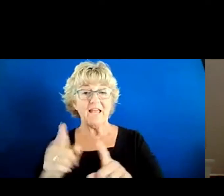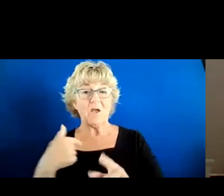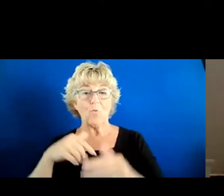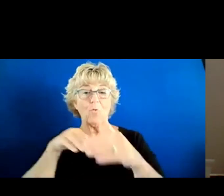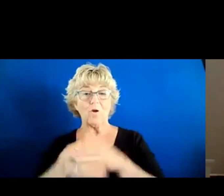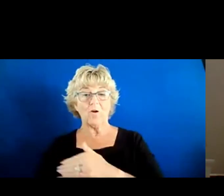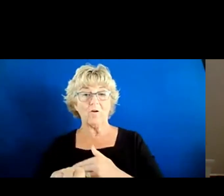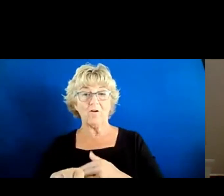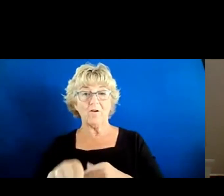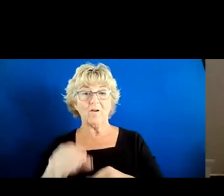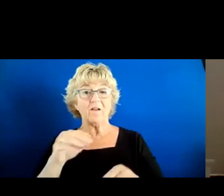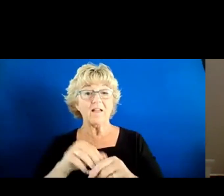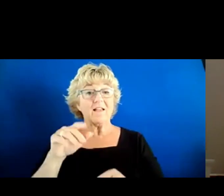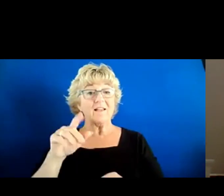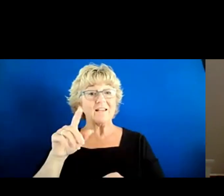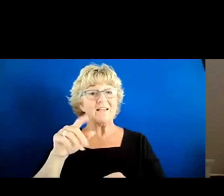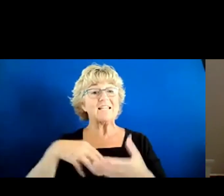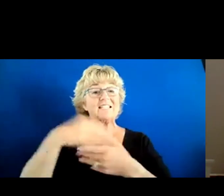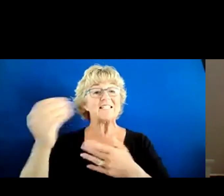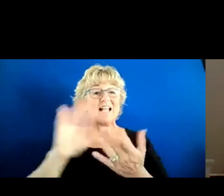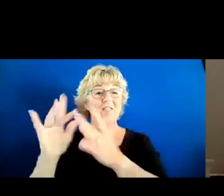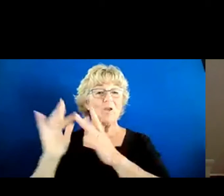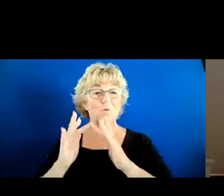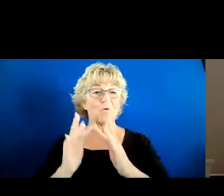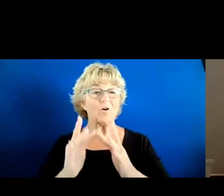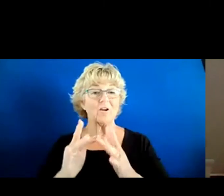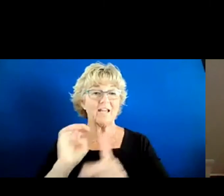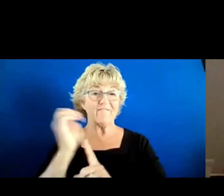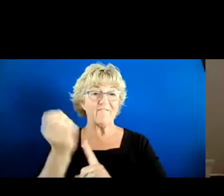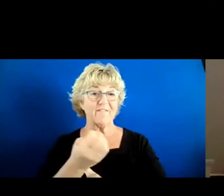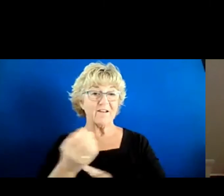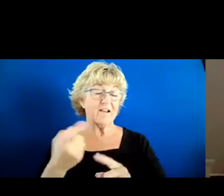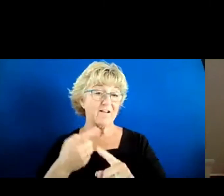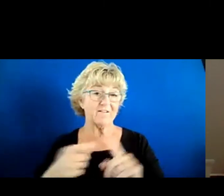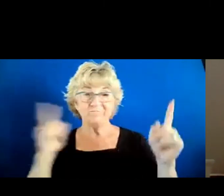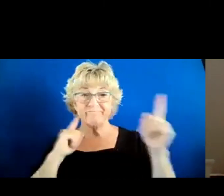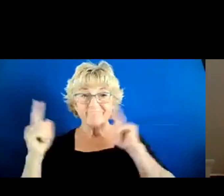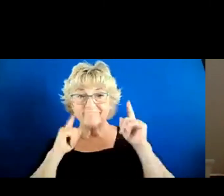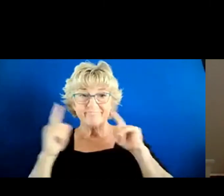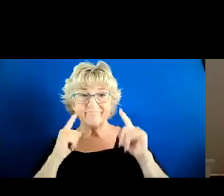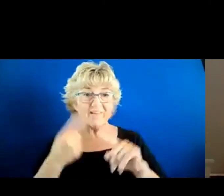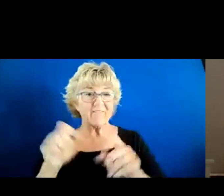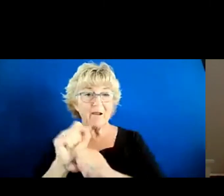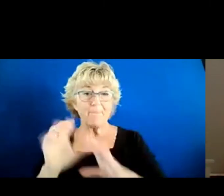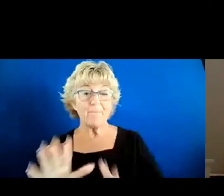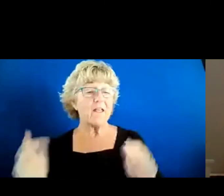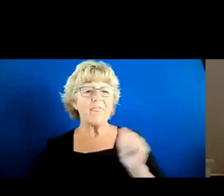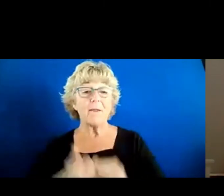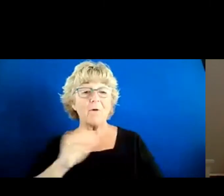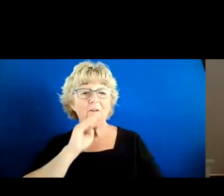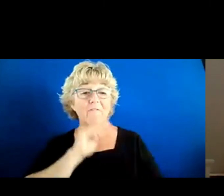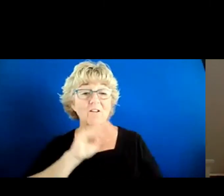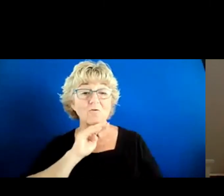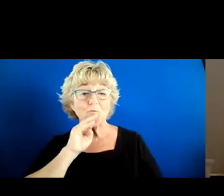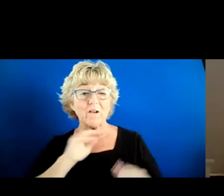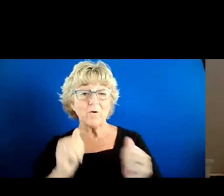a telework environment. I know from hearing employees around the state, the thing that they're frustrated with